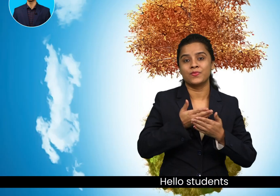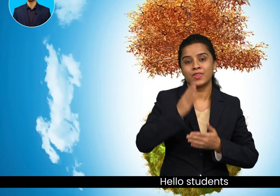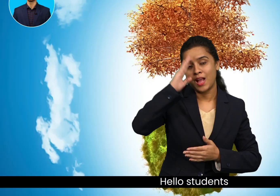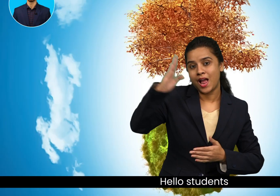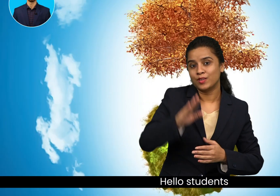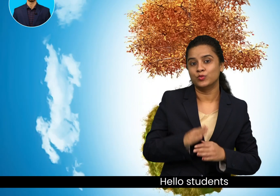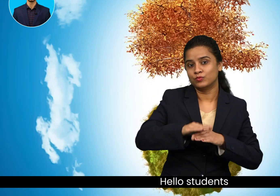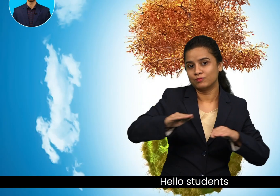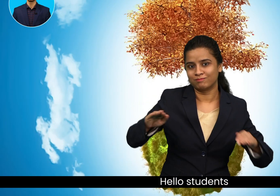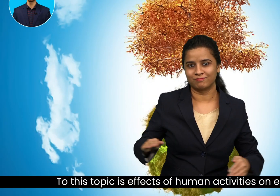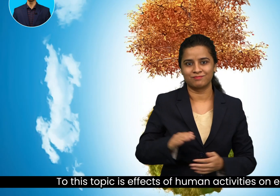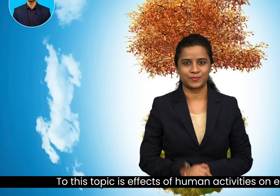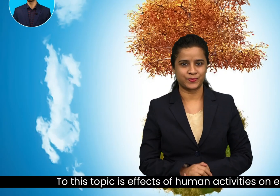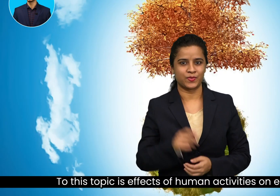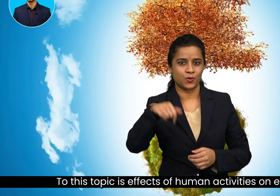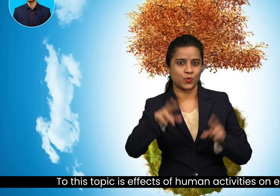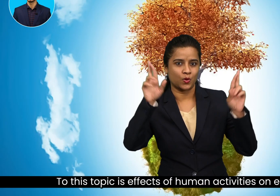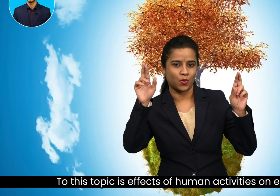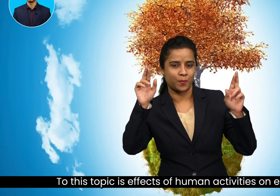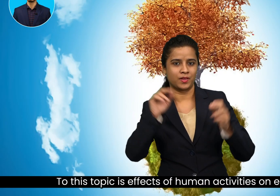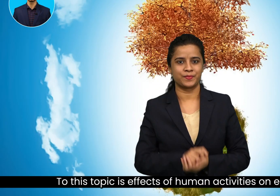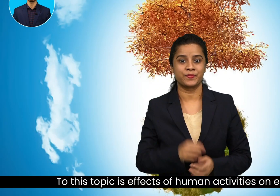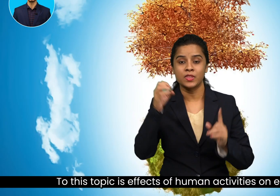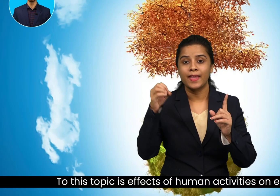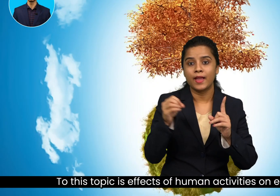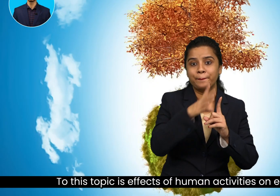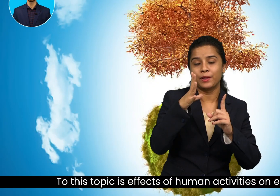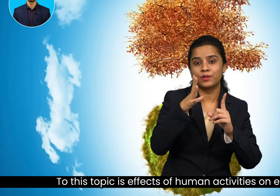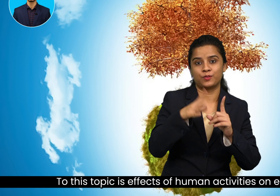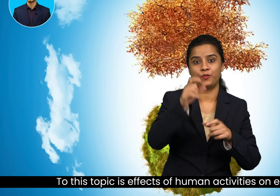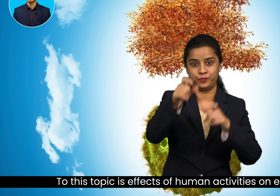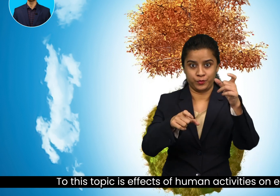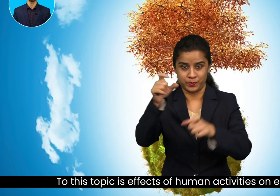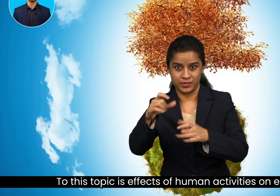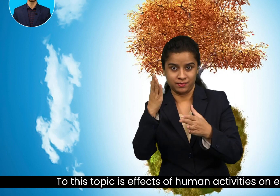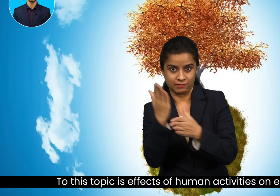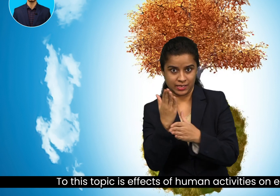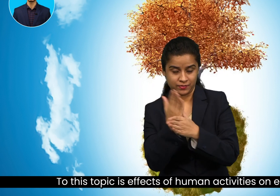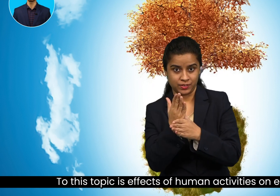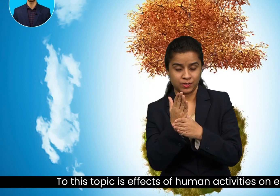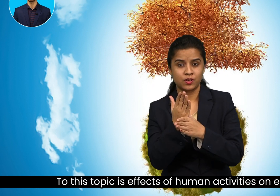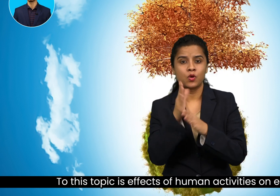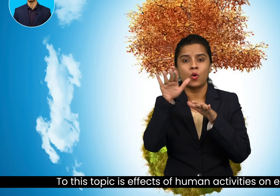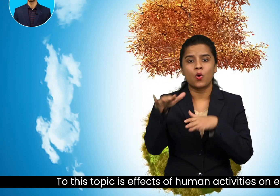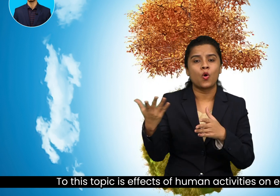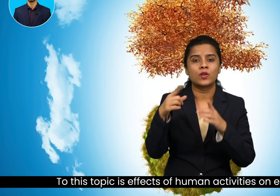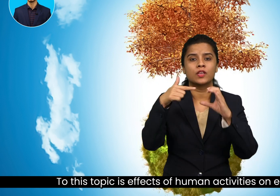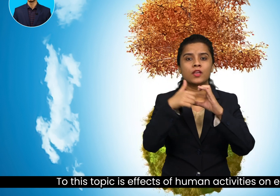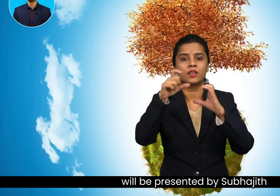Hello students, today's topic is effects of human activities on